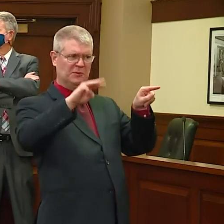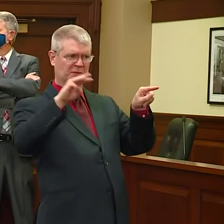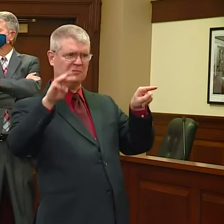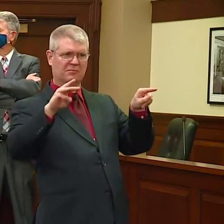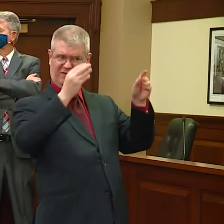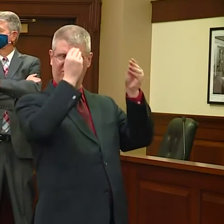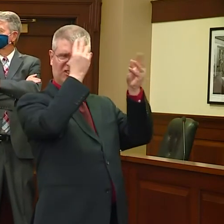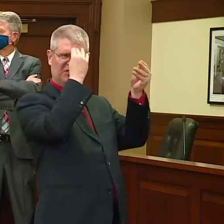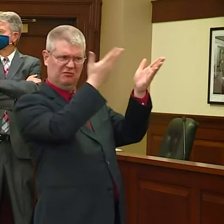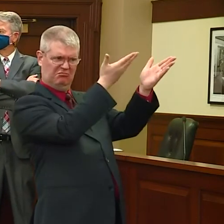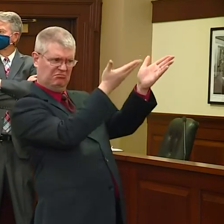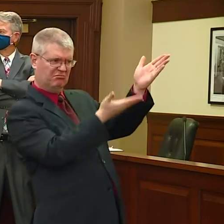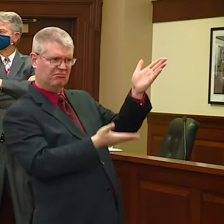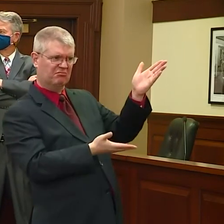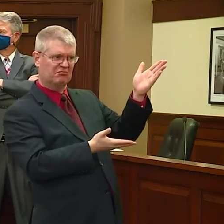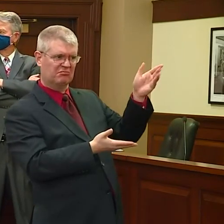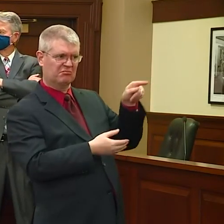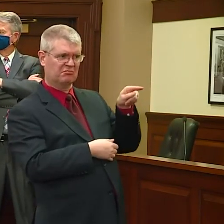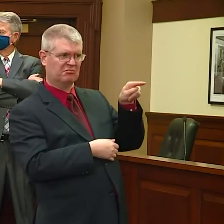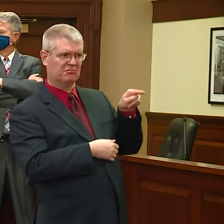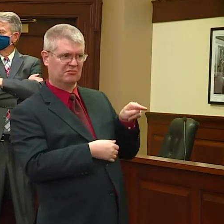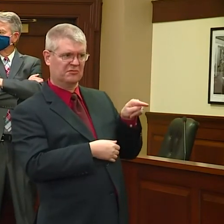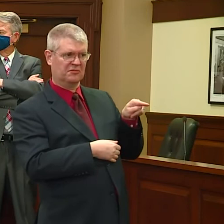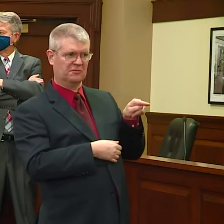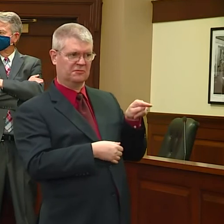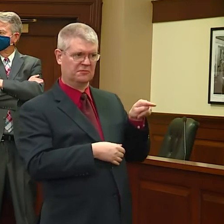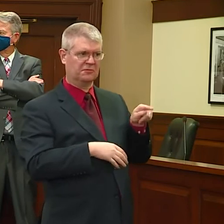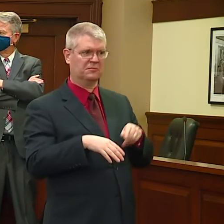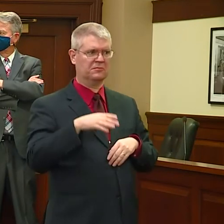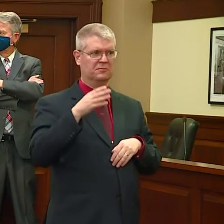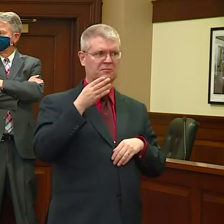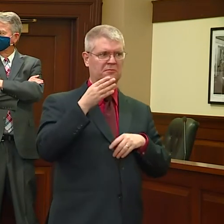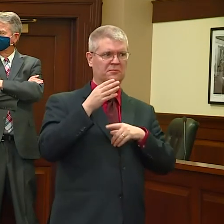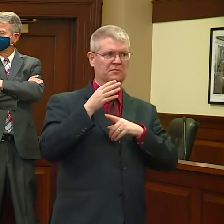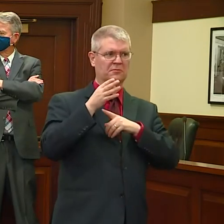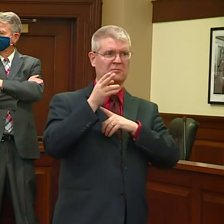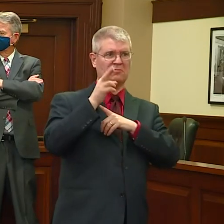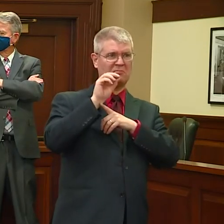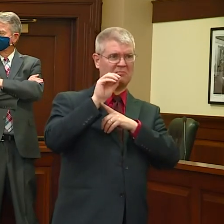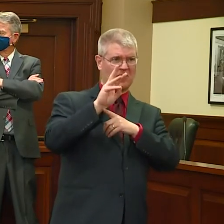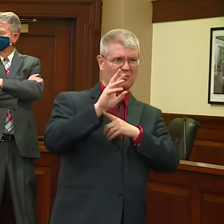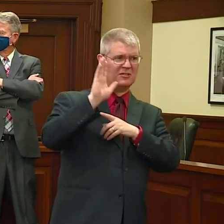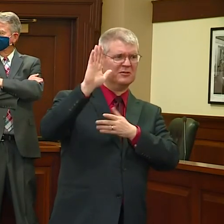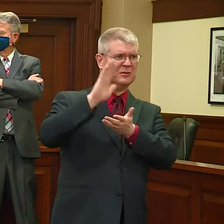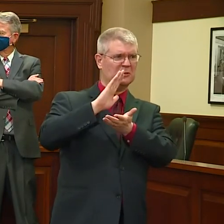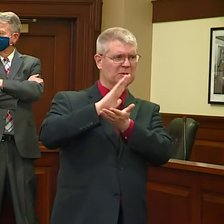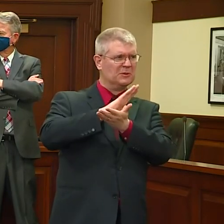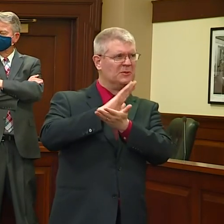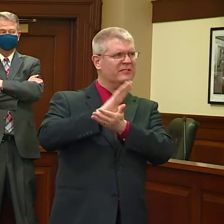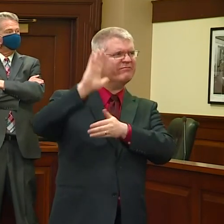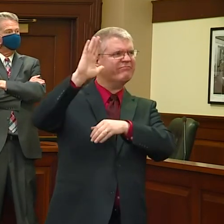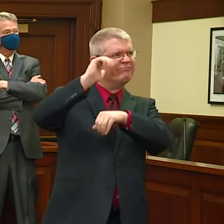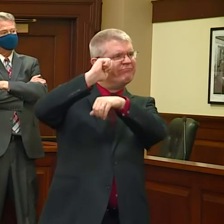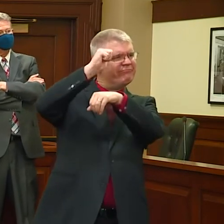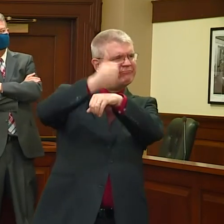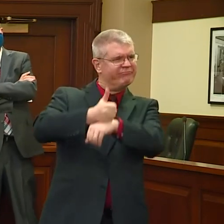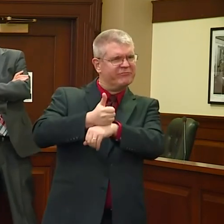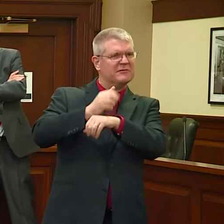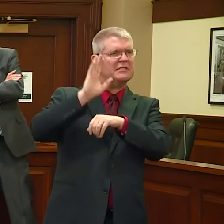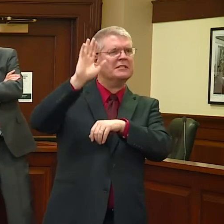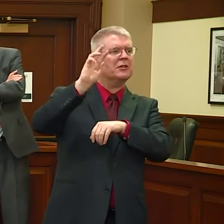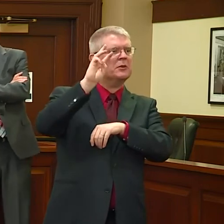of Public Health site, and it is showing data based on the Harvard Global Health Institute, the Rockefeller Foundation, and other partners